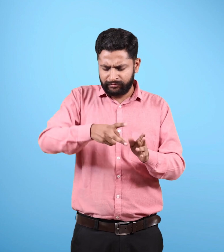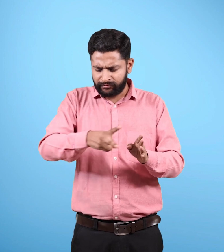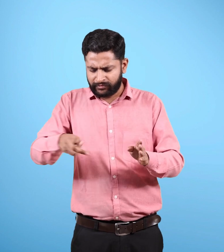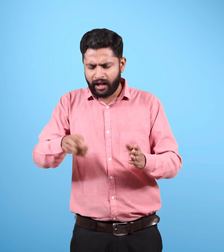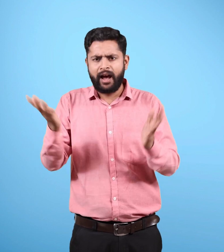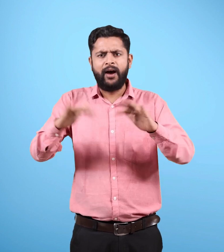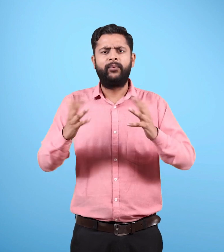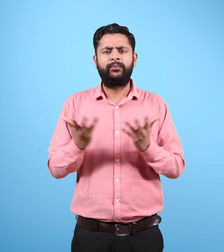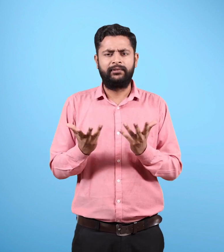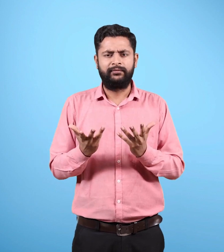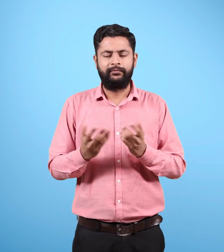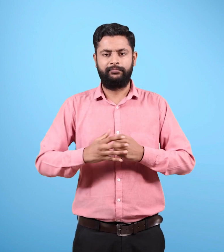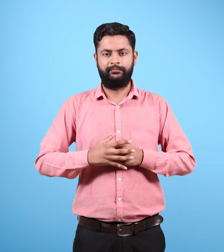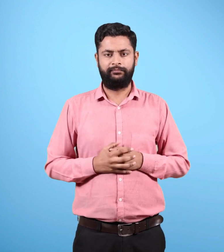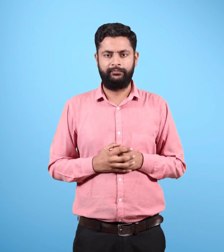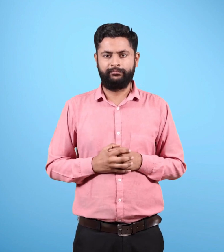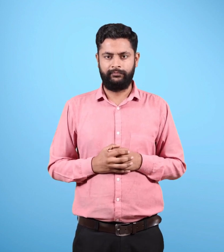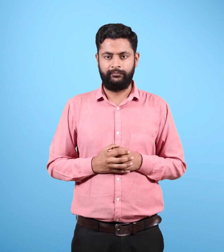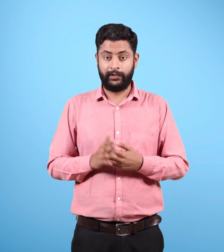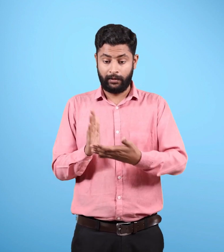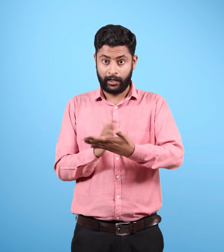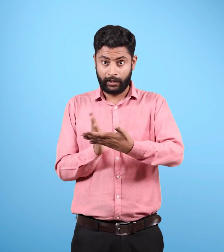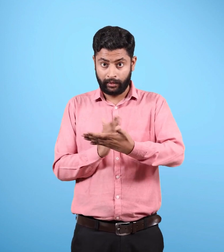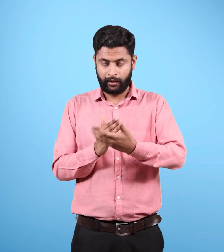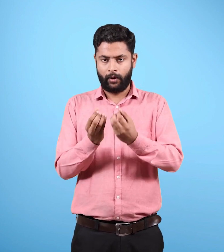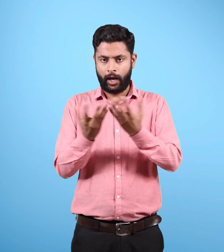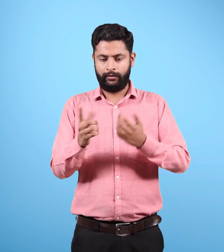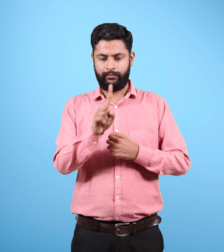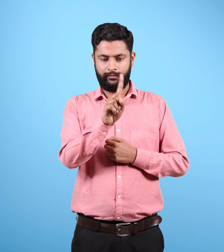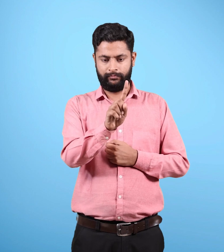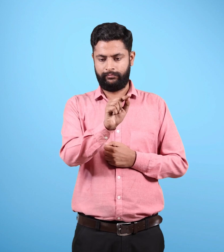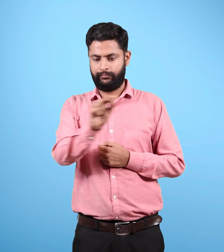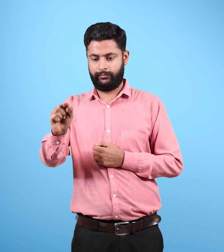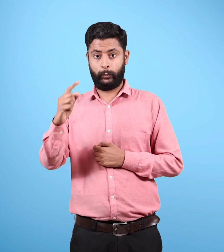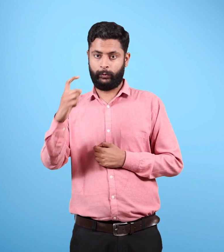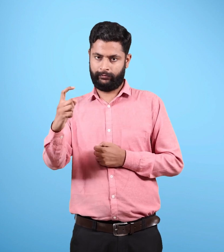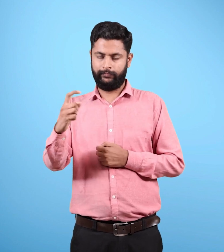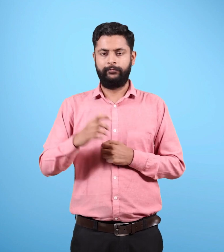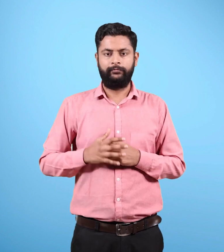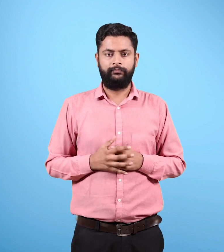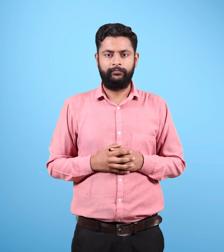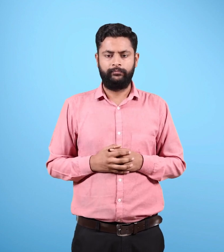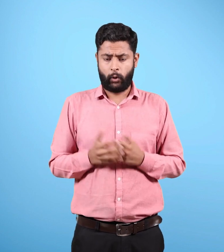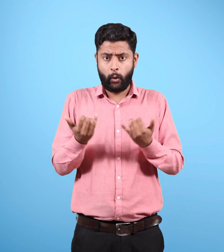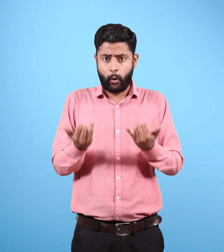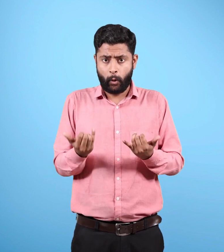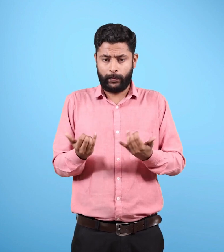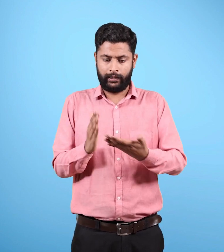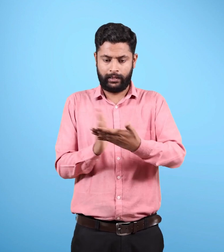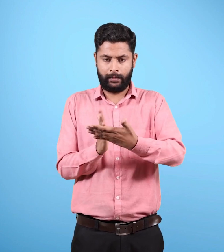does it come from? From page 1 to 7. Let's listen